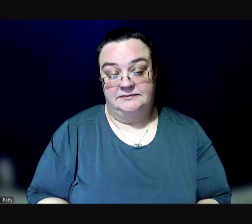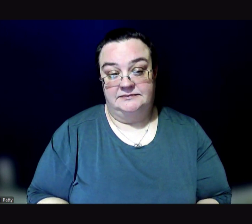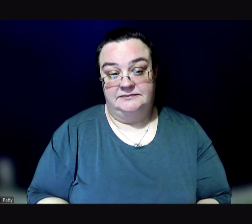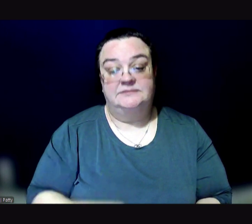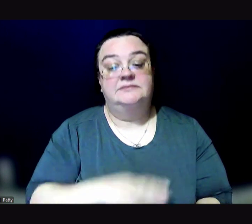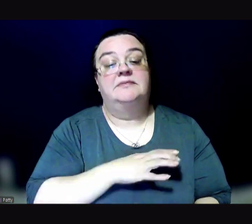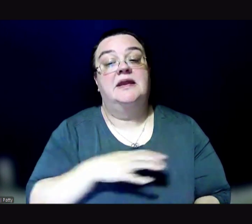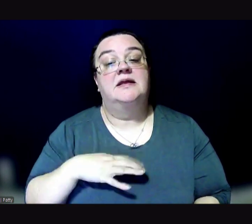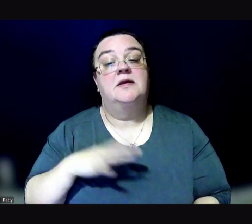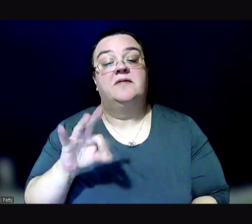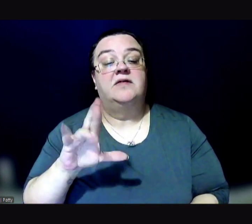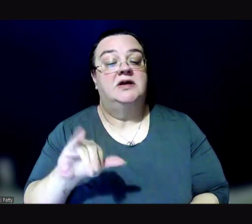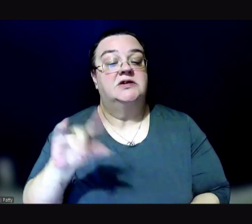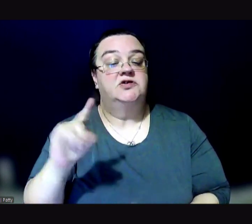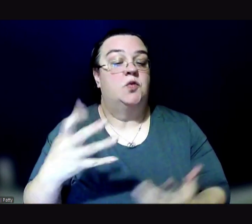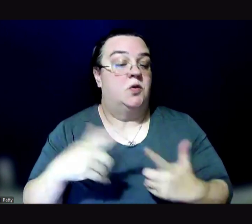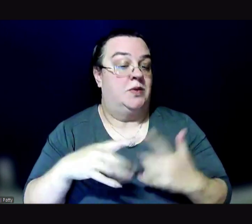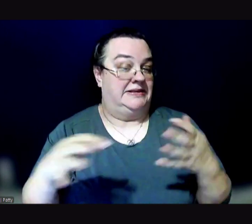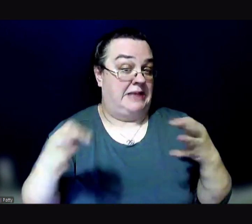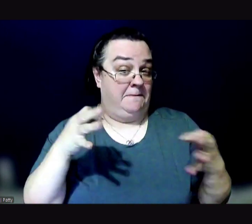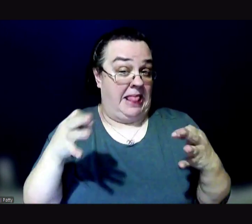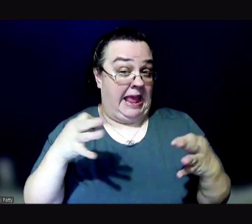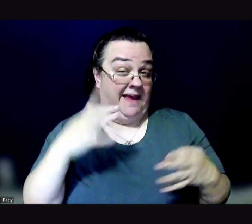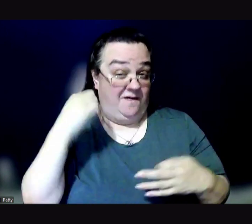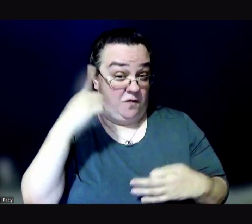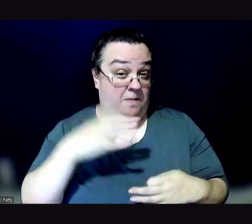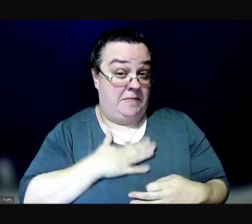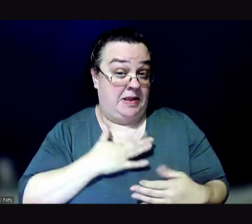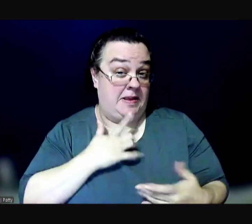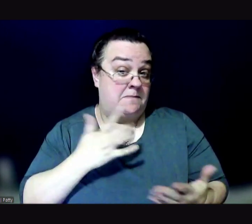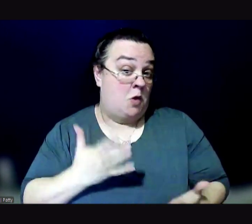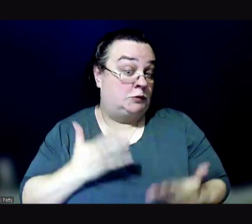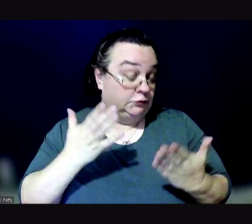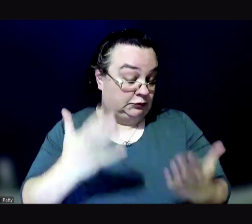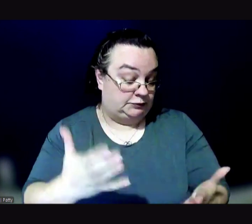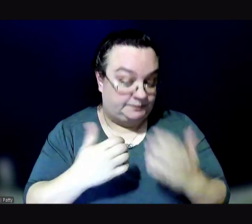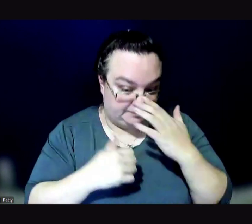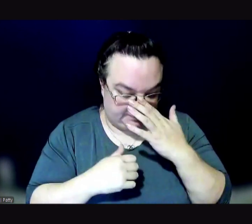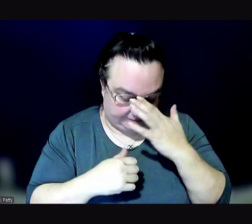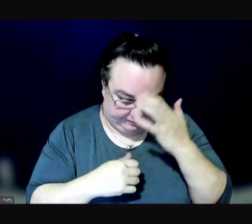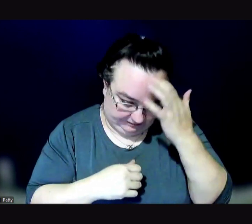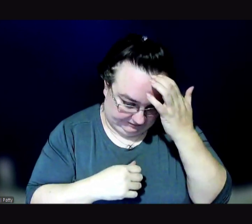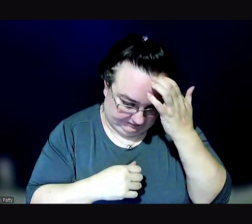Just to explain my motion, with, I think,